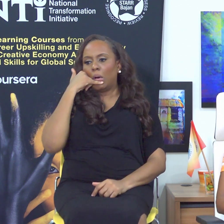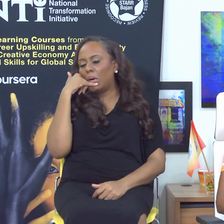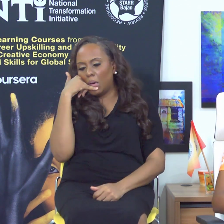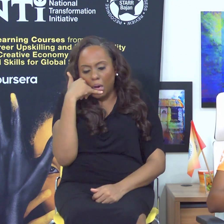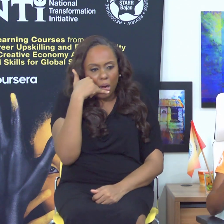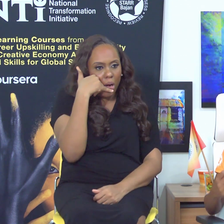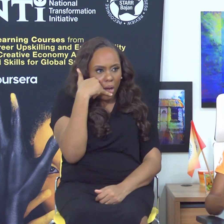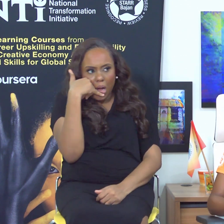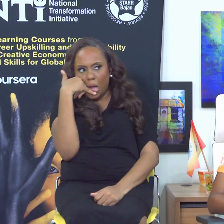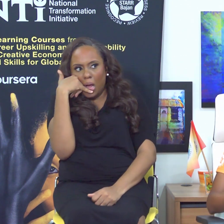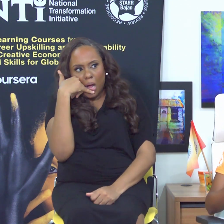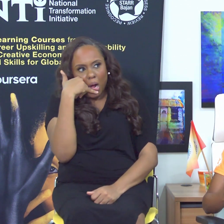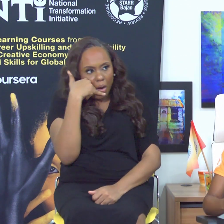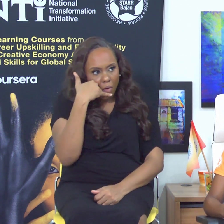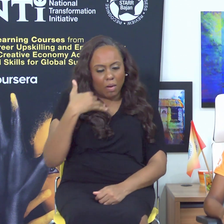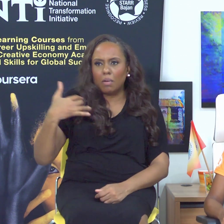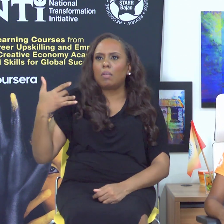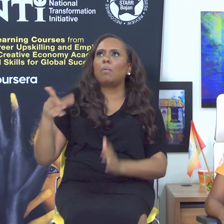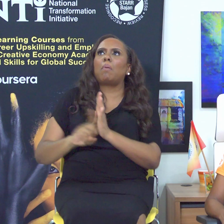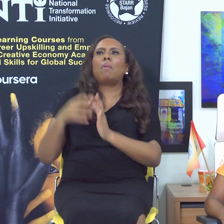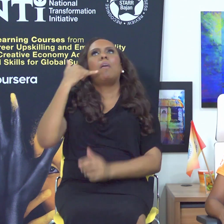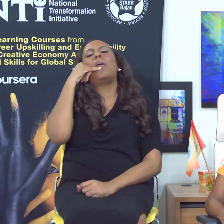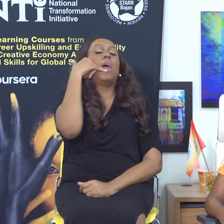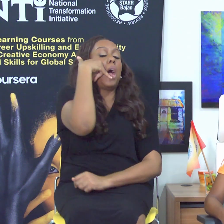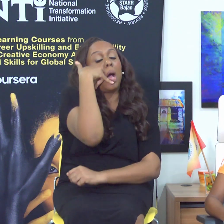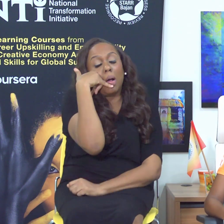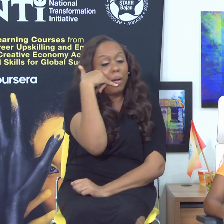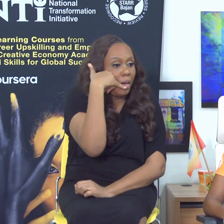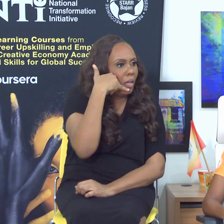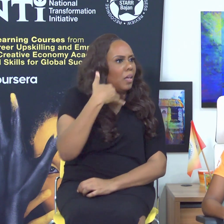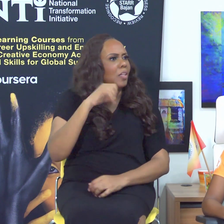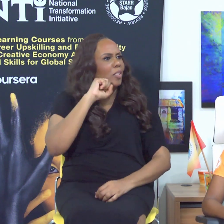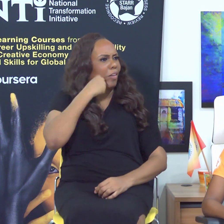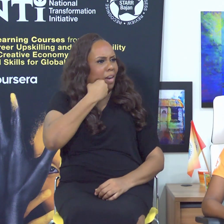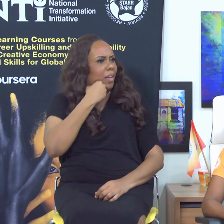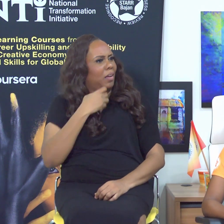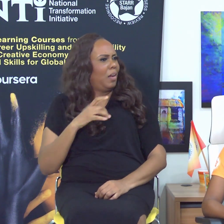Soraya, any thoughts on that, on things that you feel